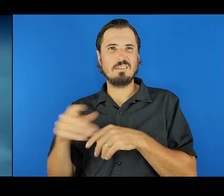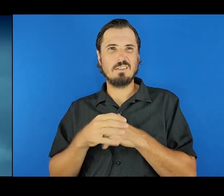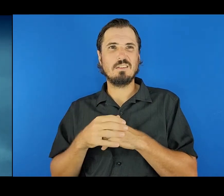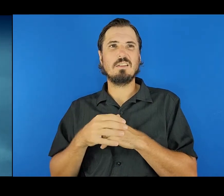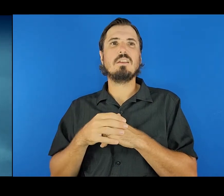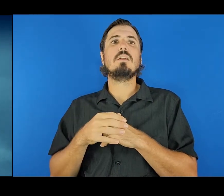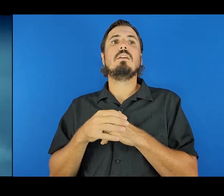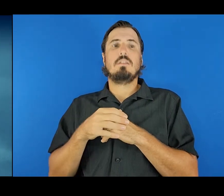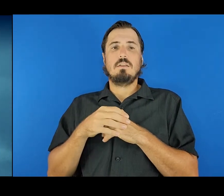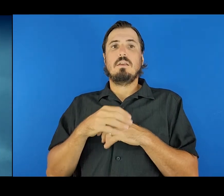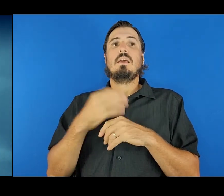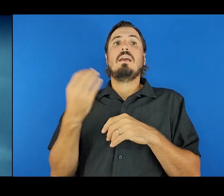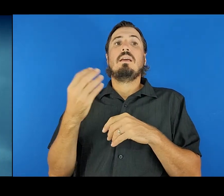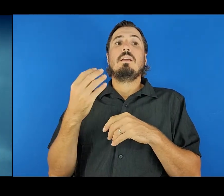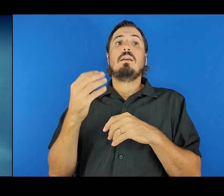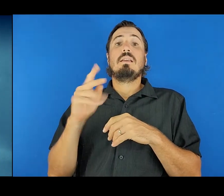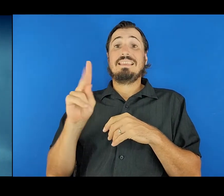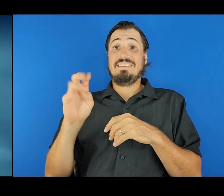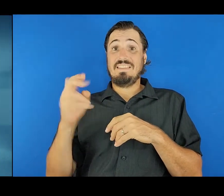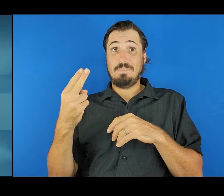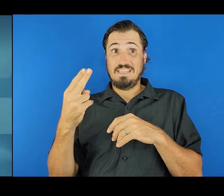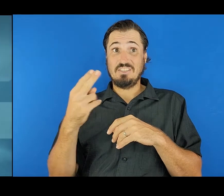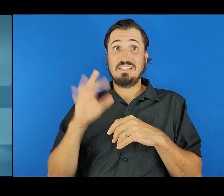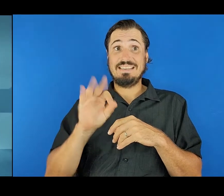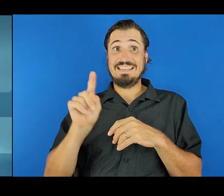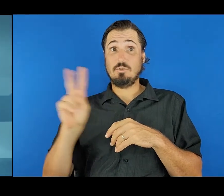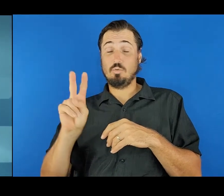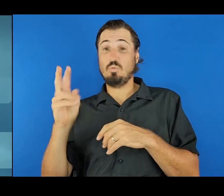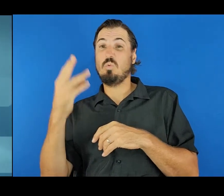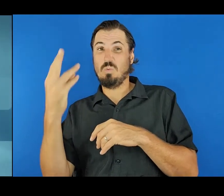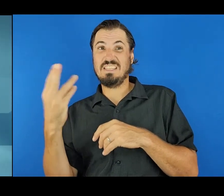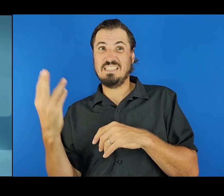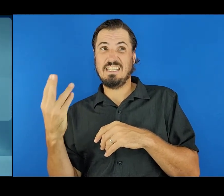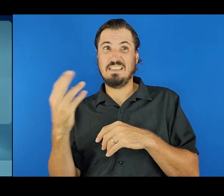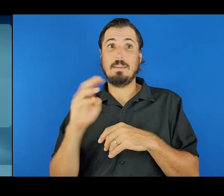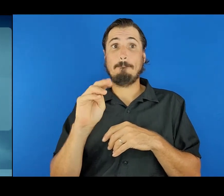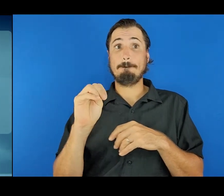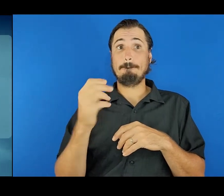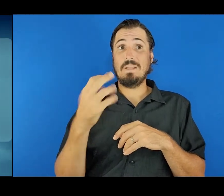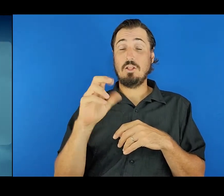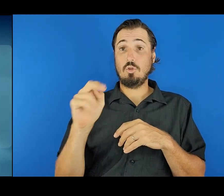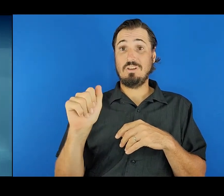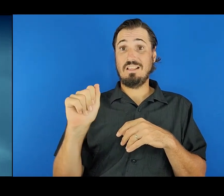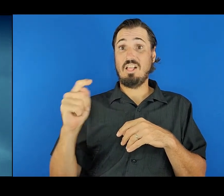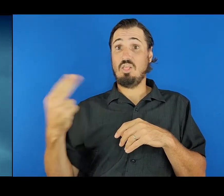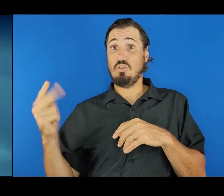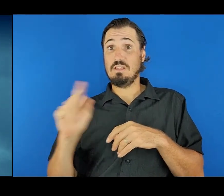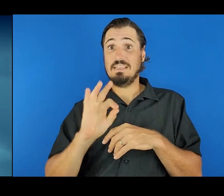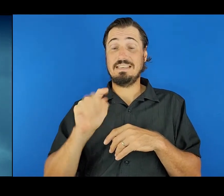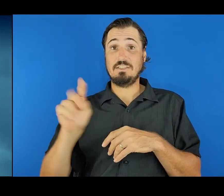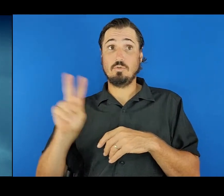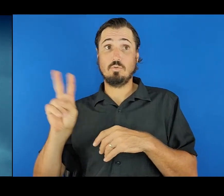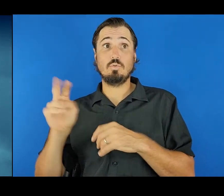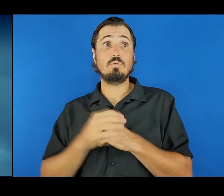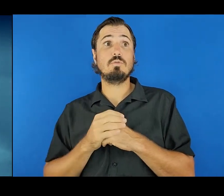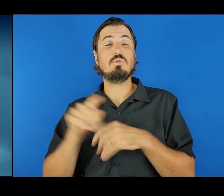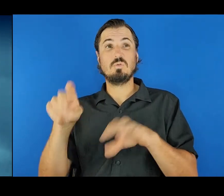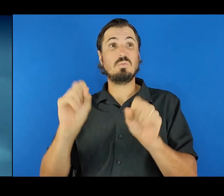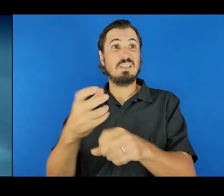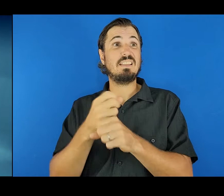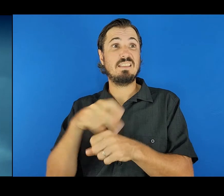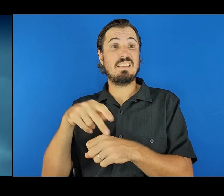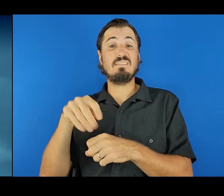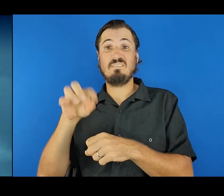only. The clinic at KVMH is open every Wednesday from 9 to 2, and at Mahilona every Thursday from 9 to 2. Pfizer boosters are